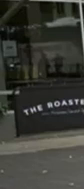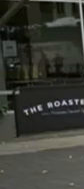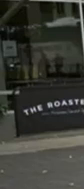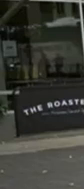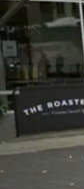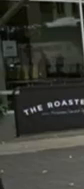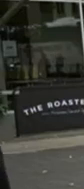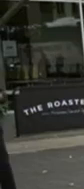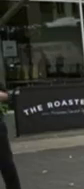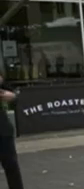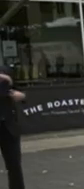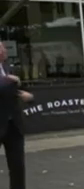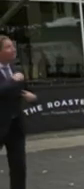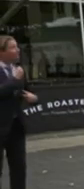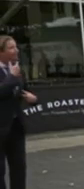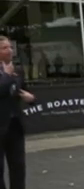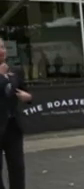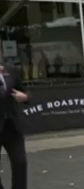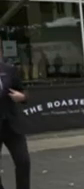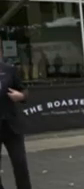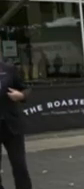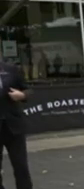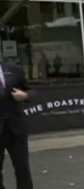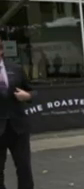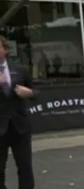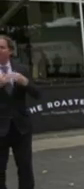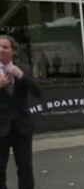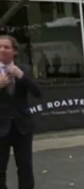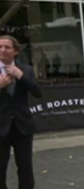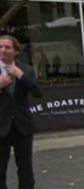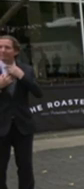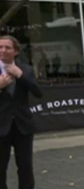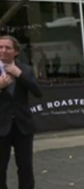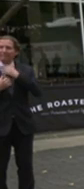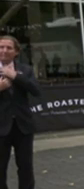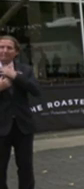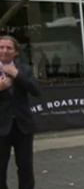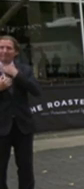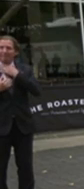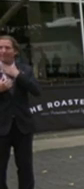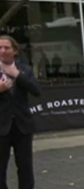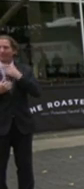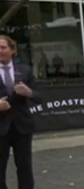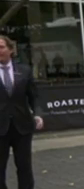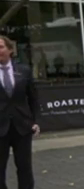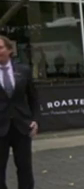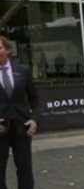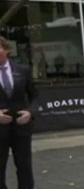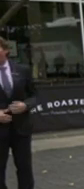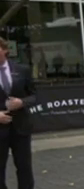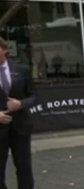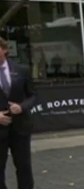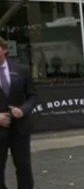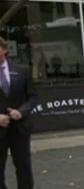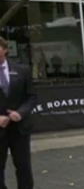This committee is made up of the Police Commissioner, the Chief Public Health Officer and the Chief Executives of the Premier, Health, Treasury and Trade